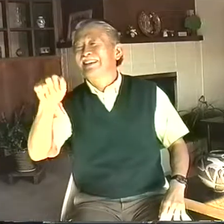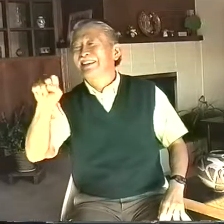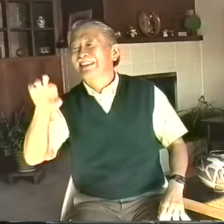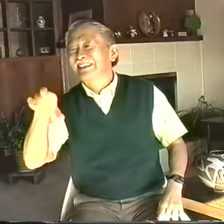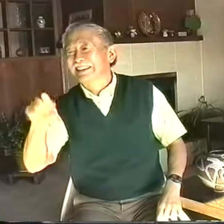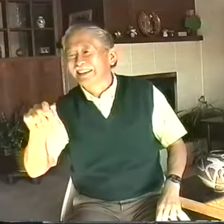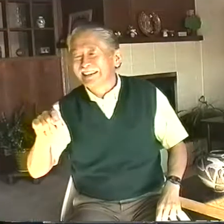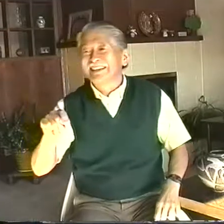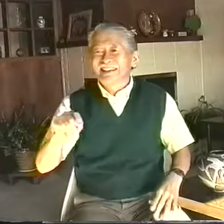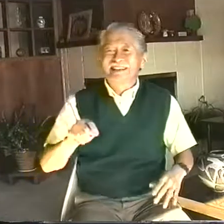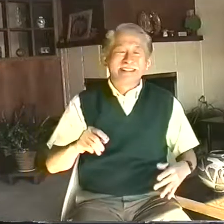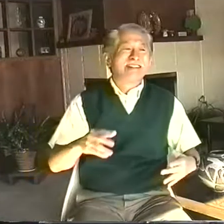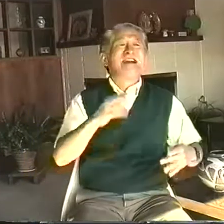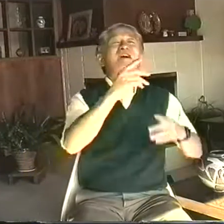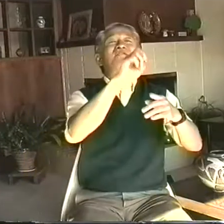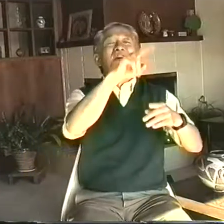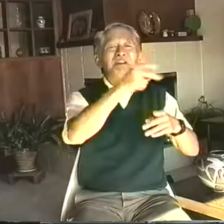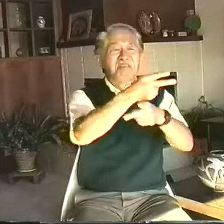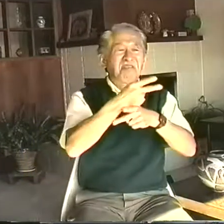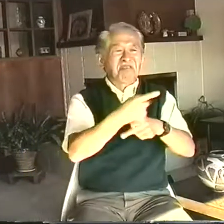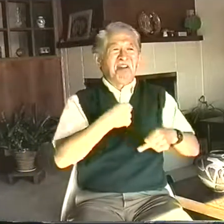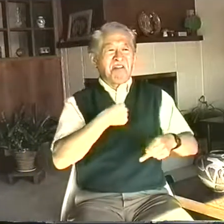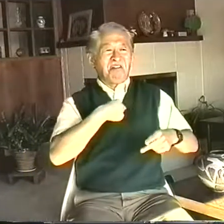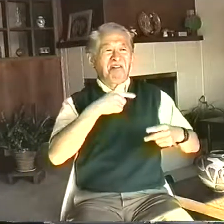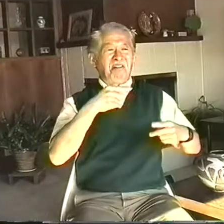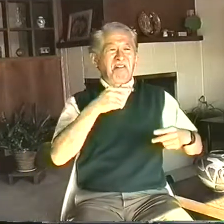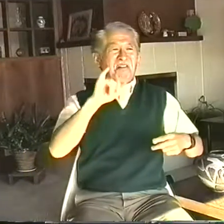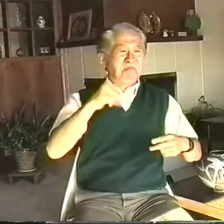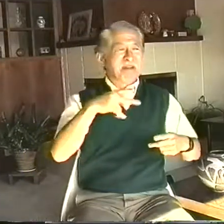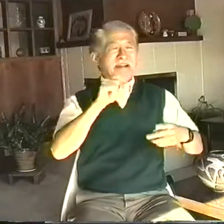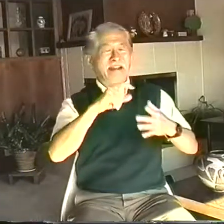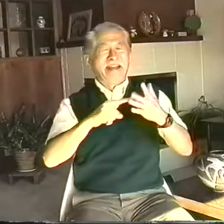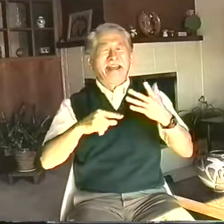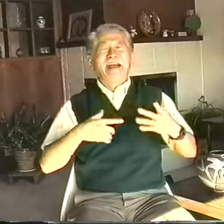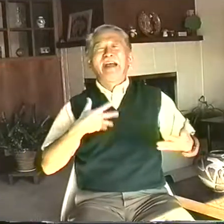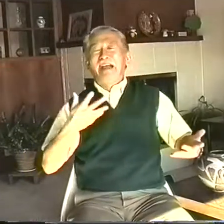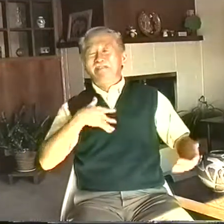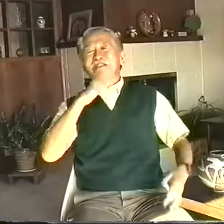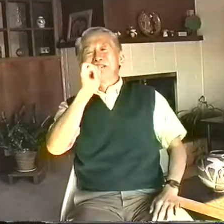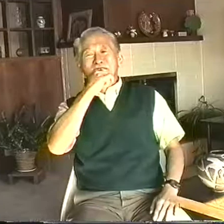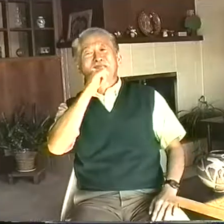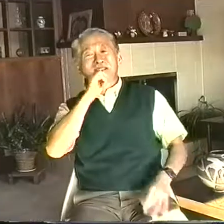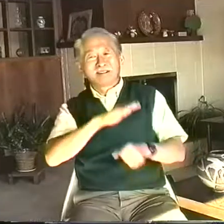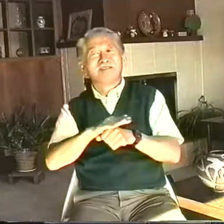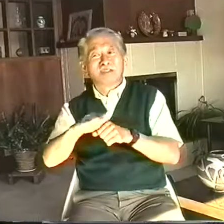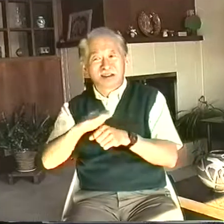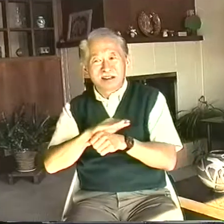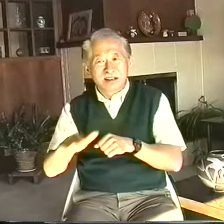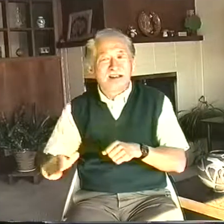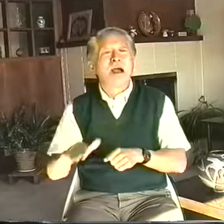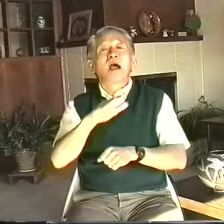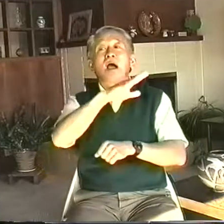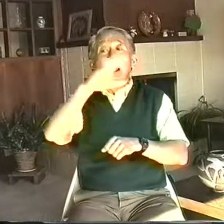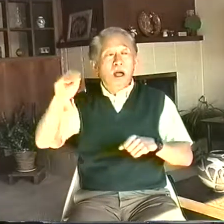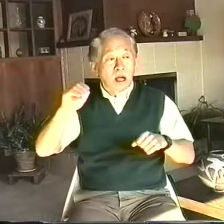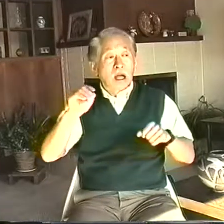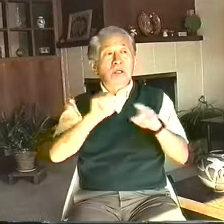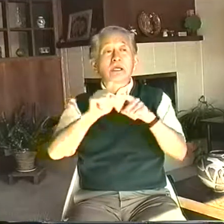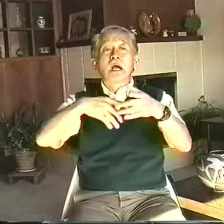ancestors, your family, is involved in the war as well. So I would talk back to them, and that got them quiet.